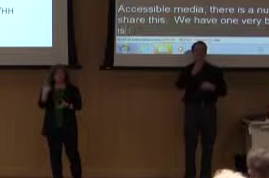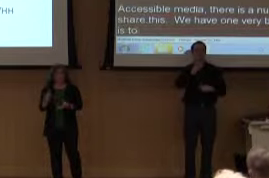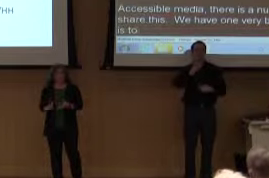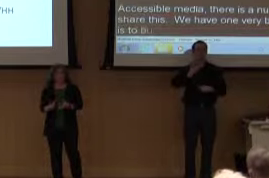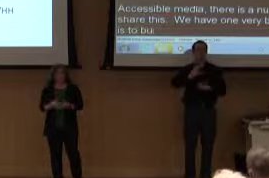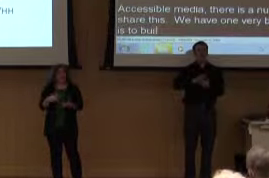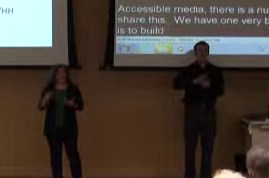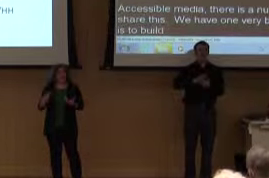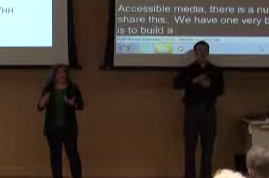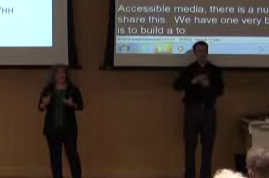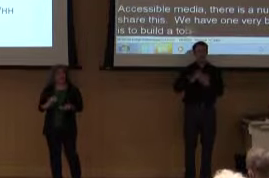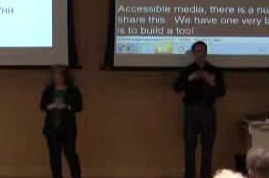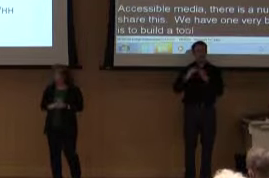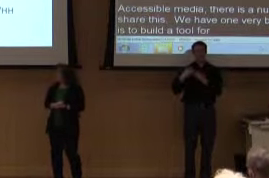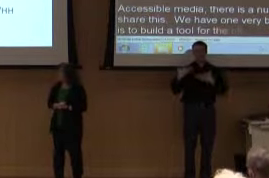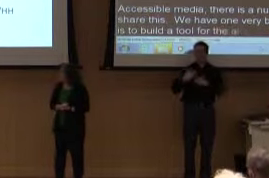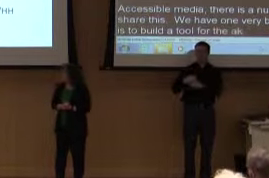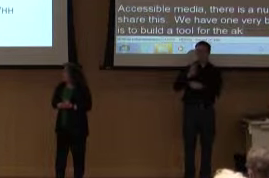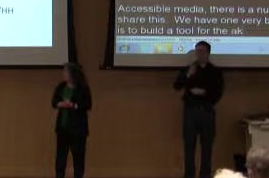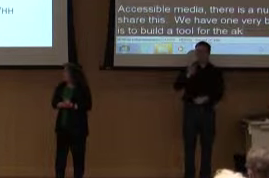will be abbreviated as VAC.